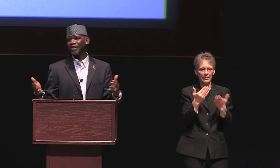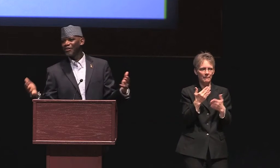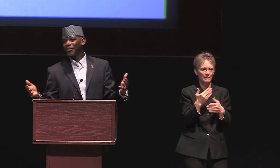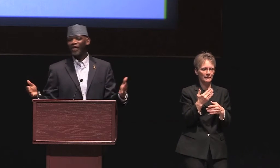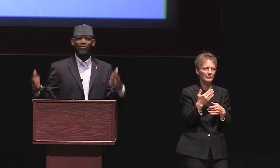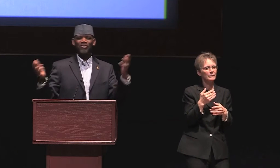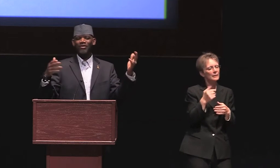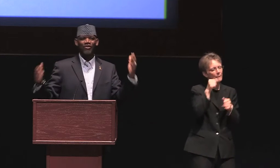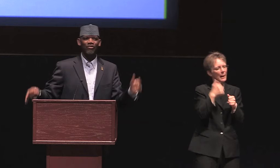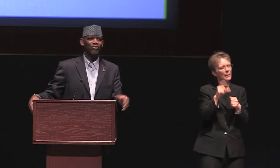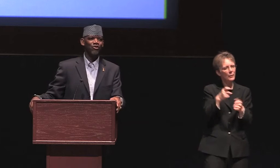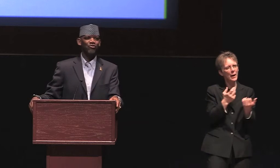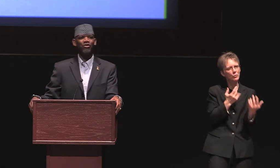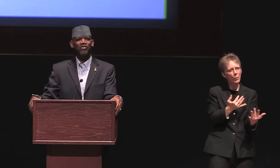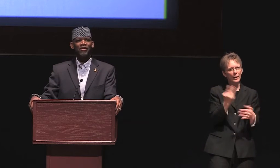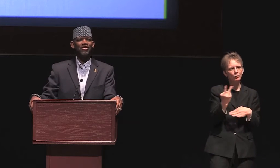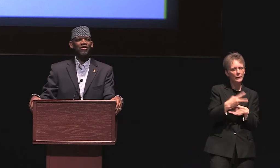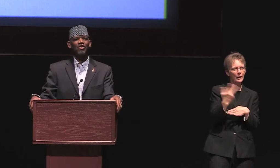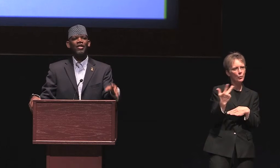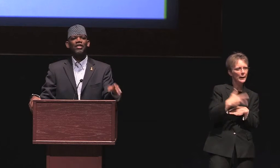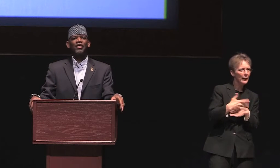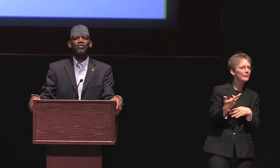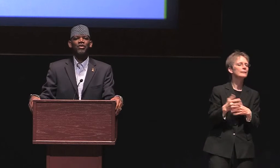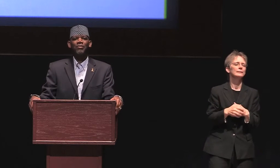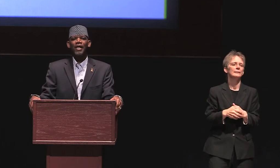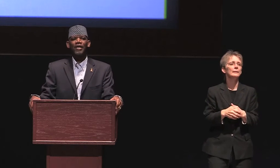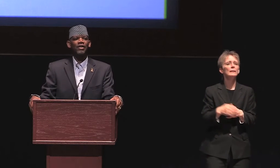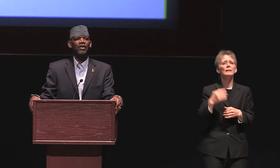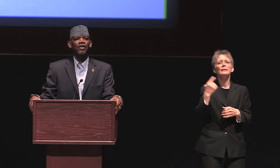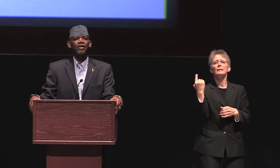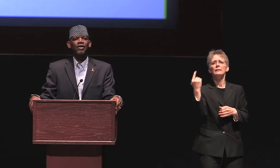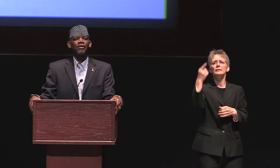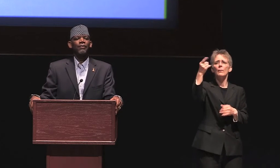get it. You know, and that was, you know, who knows, 40, 50 years ago. Yeah, someone in the back.